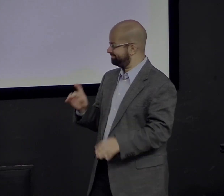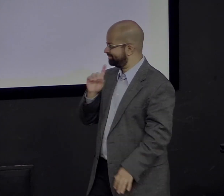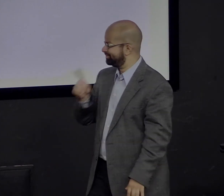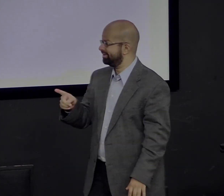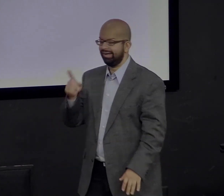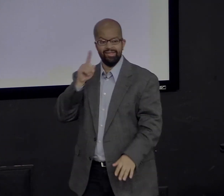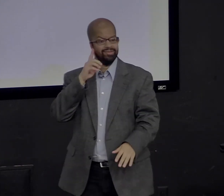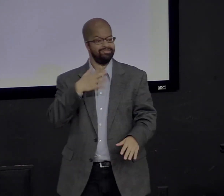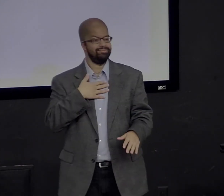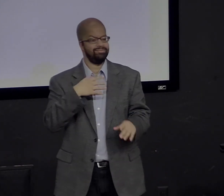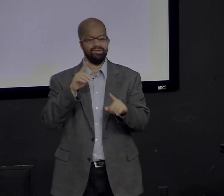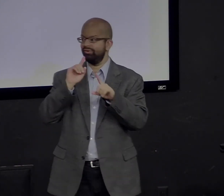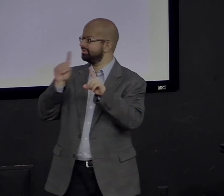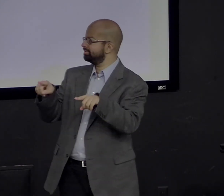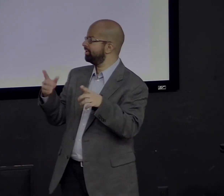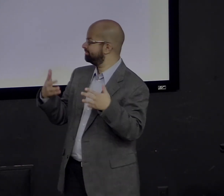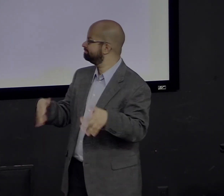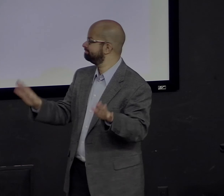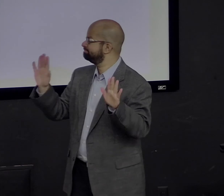there's plenty of work to be done.